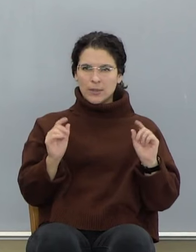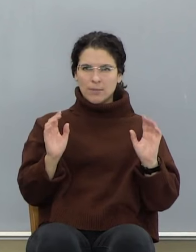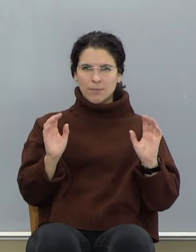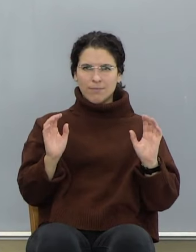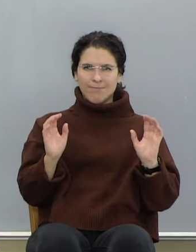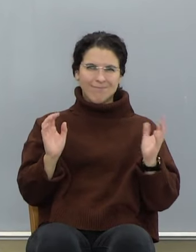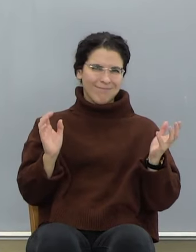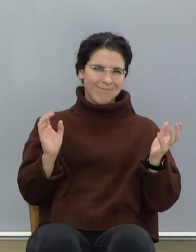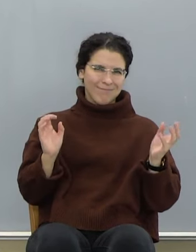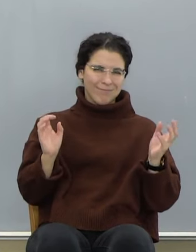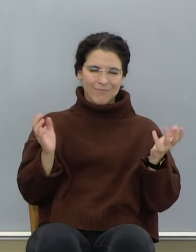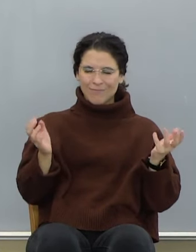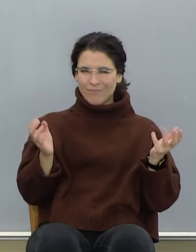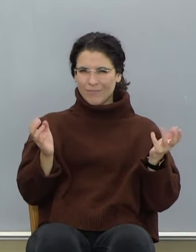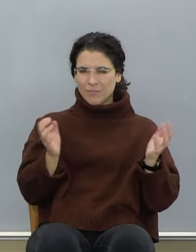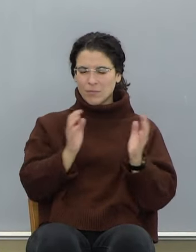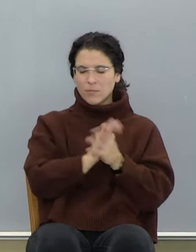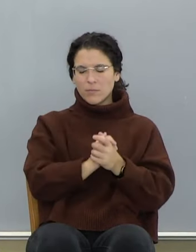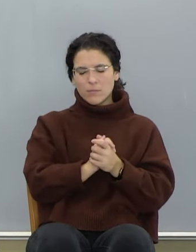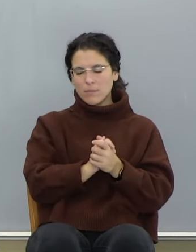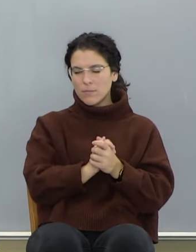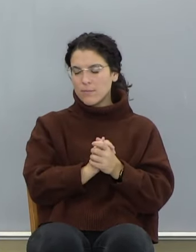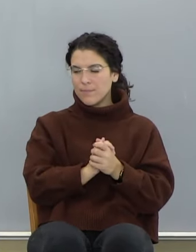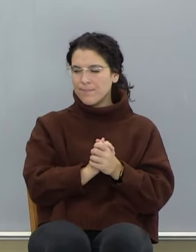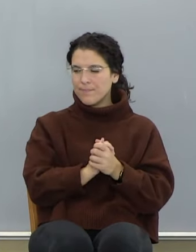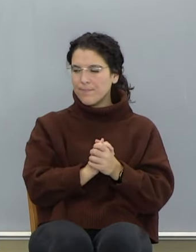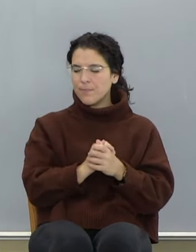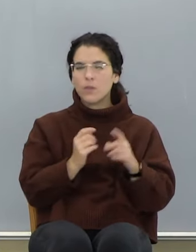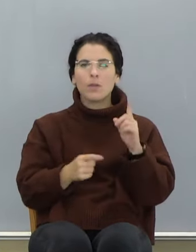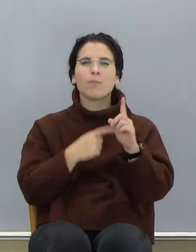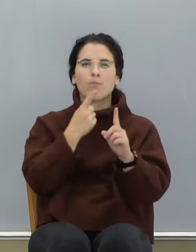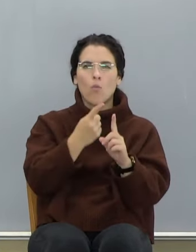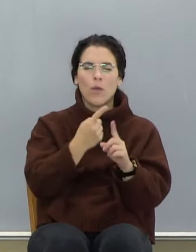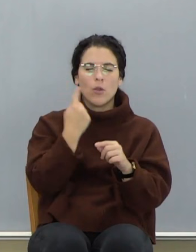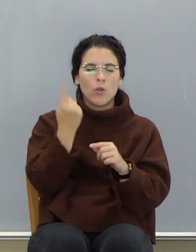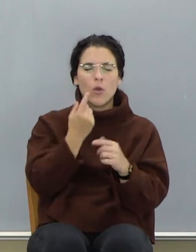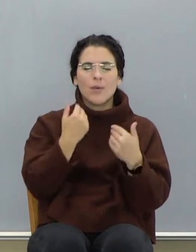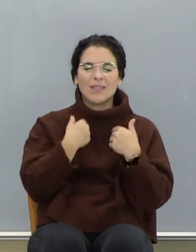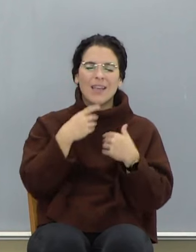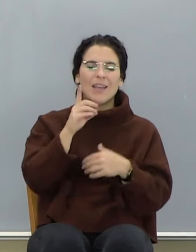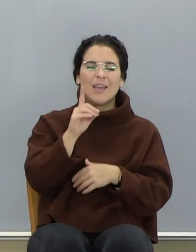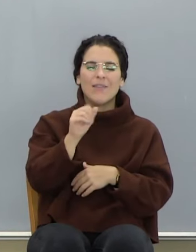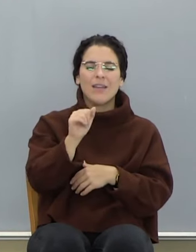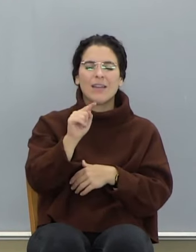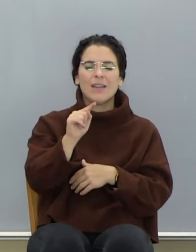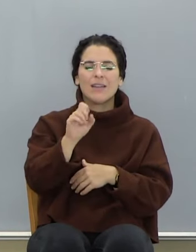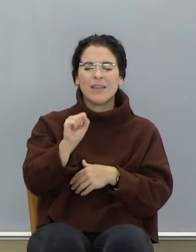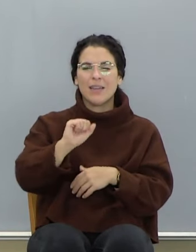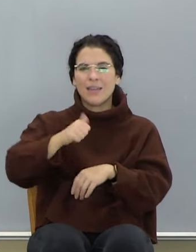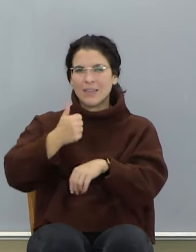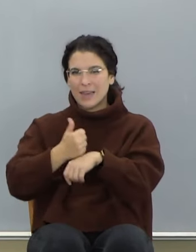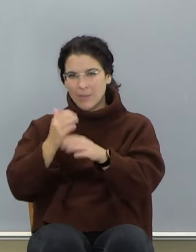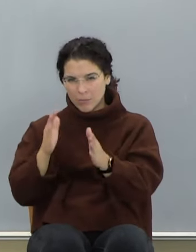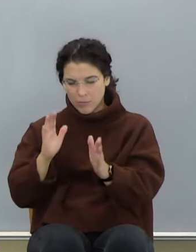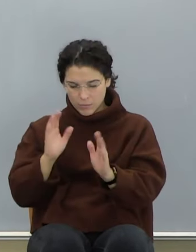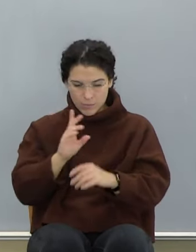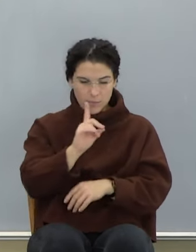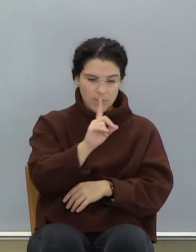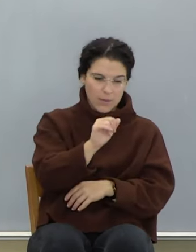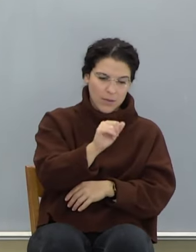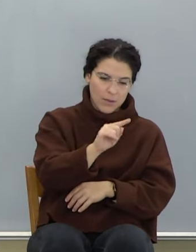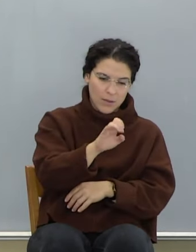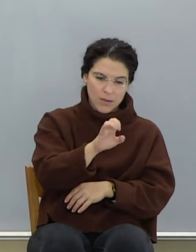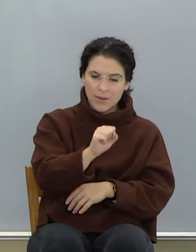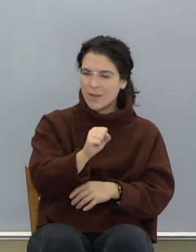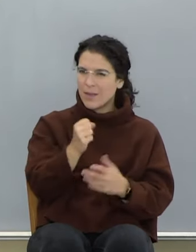So the point is this. You're always going to have date setters. And these dates,